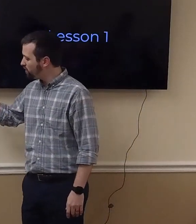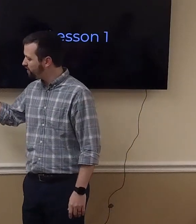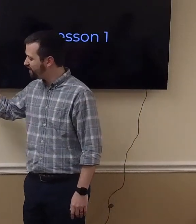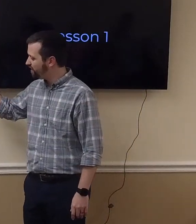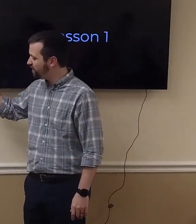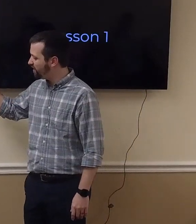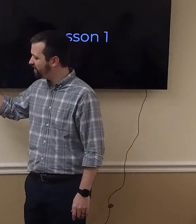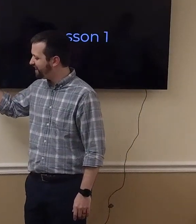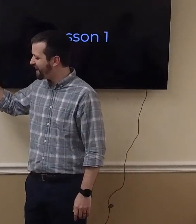dos,